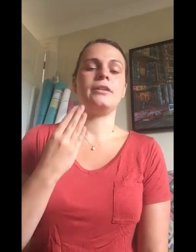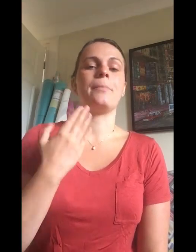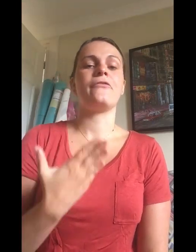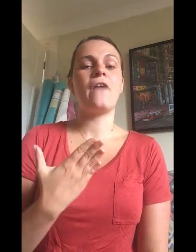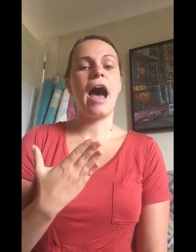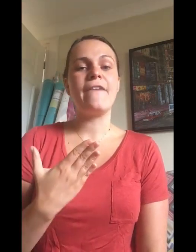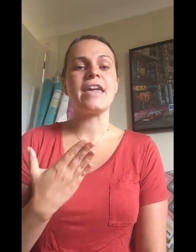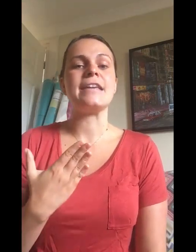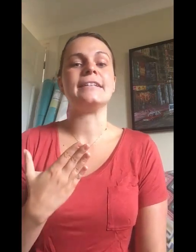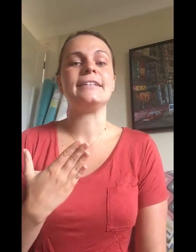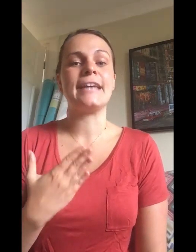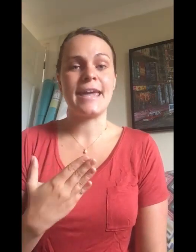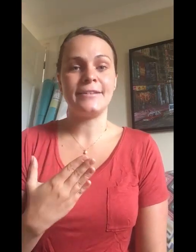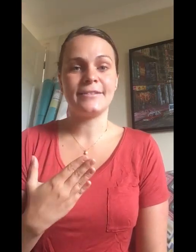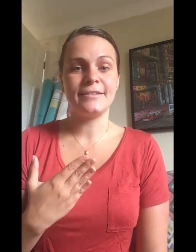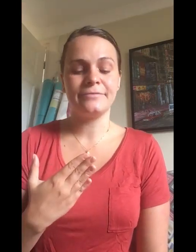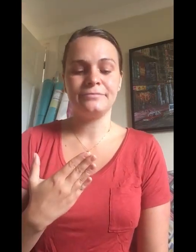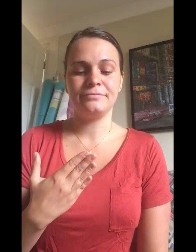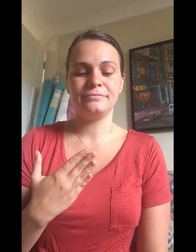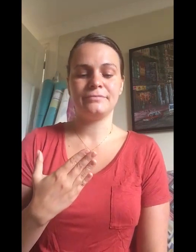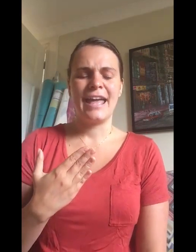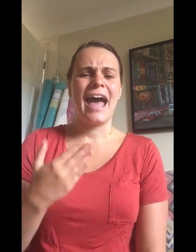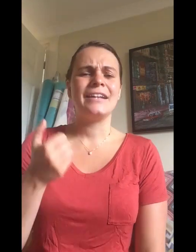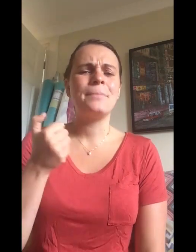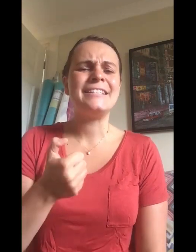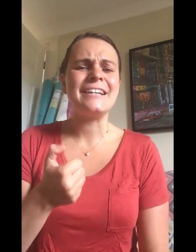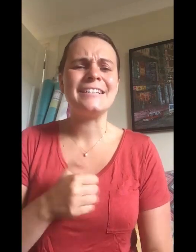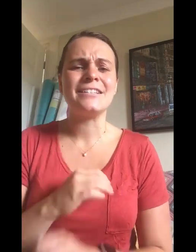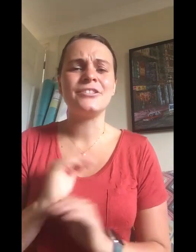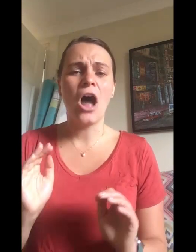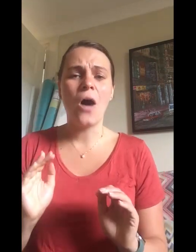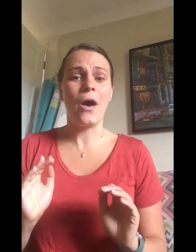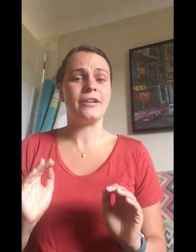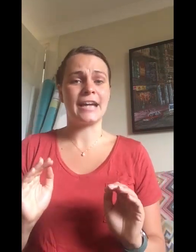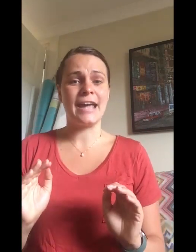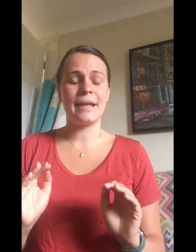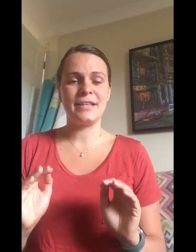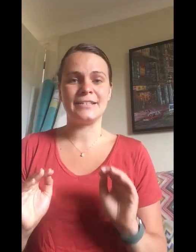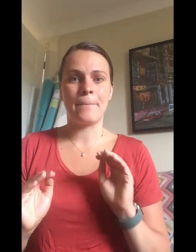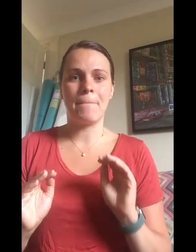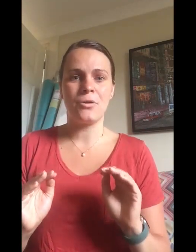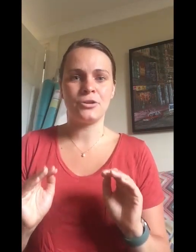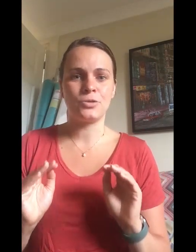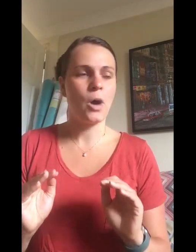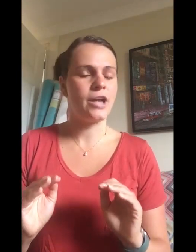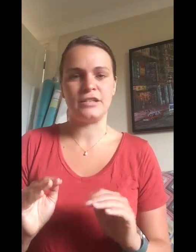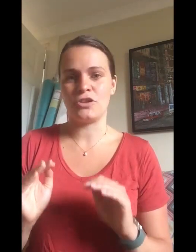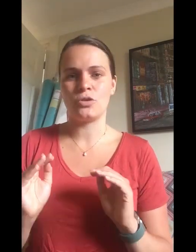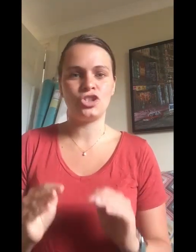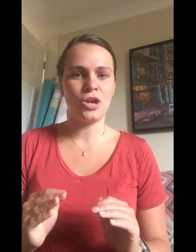Number 5 is gate. And number 6 is a star word, okay? So that means it's a bonus word. And if you can do